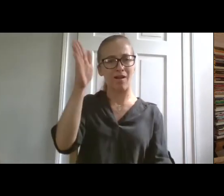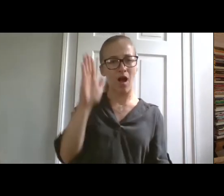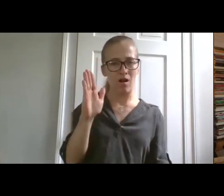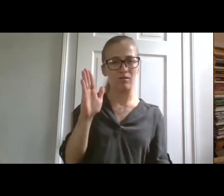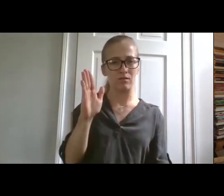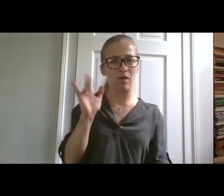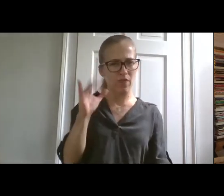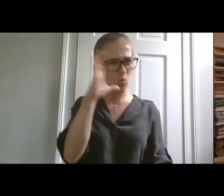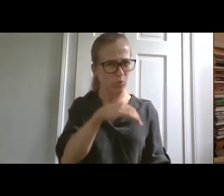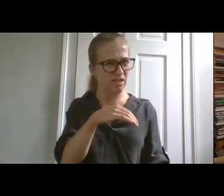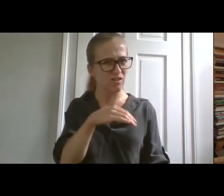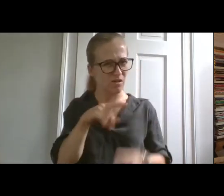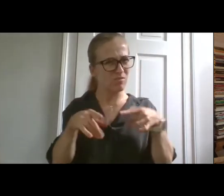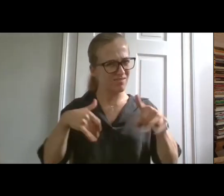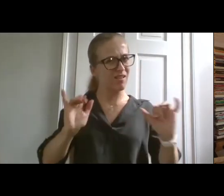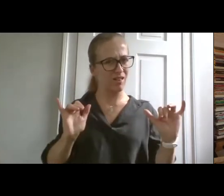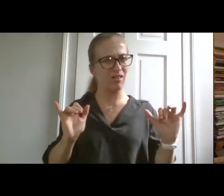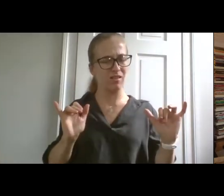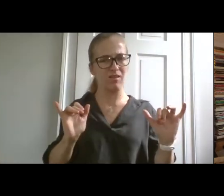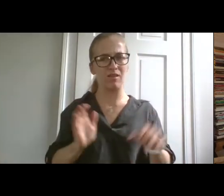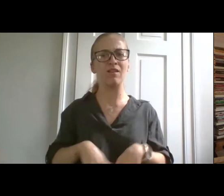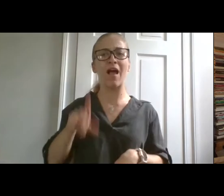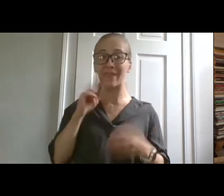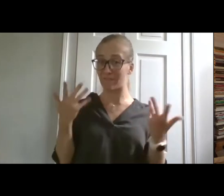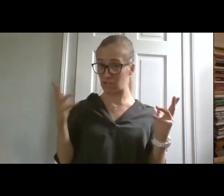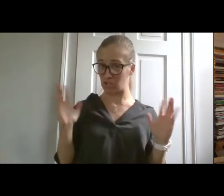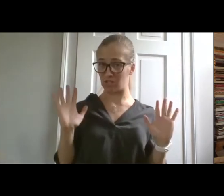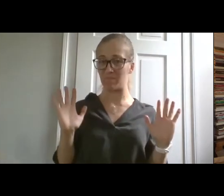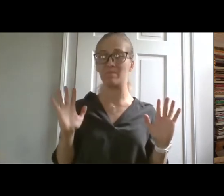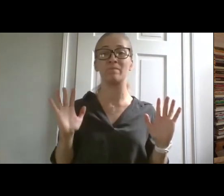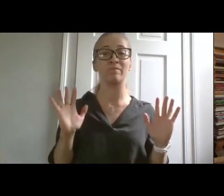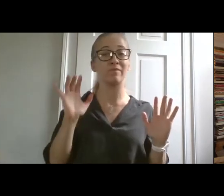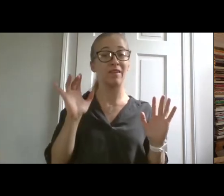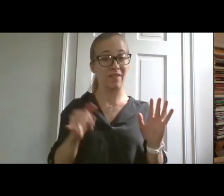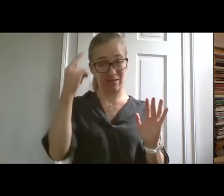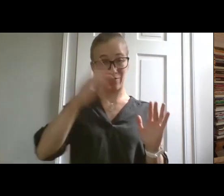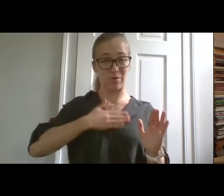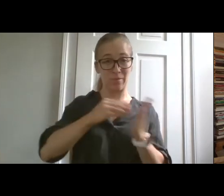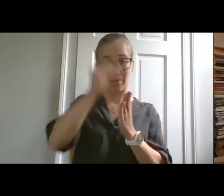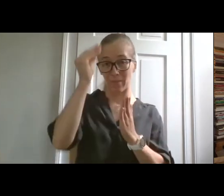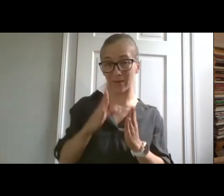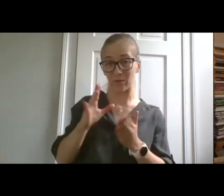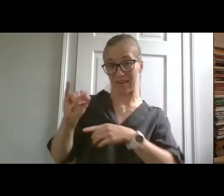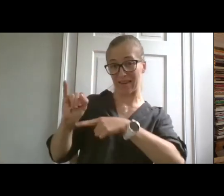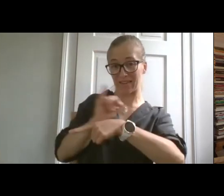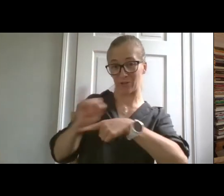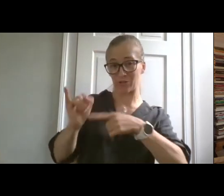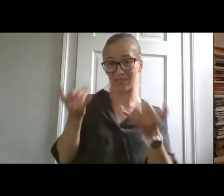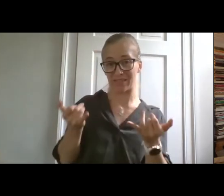that sounds. So I think that's it. This is for my students and interns today who were